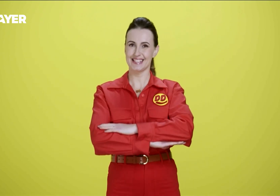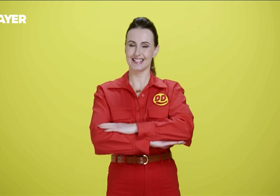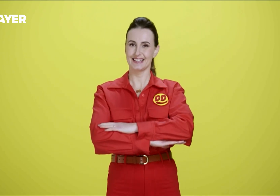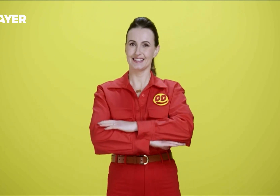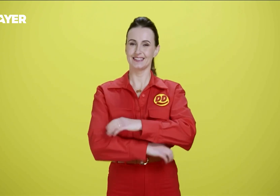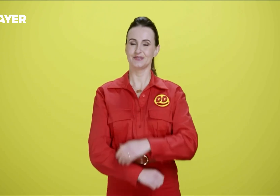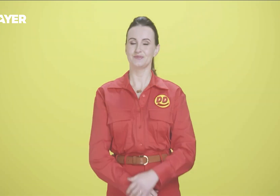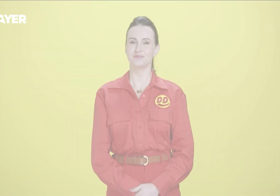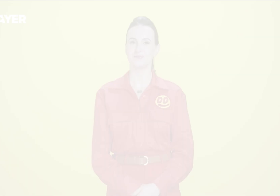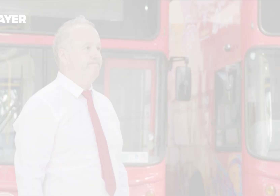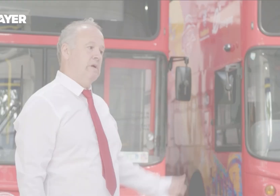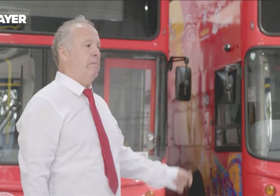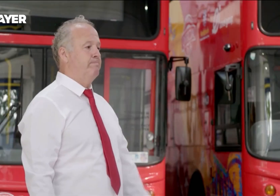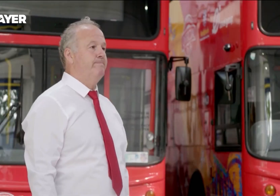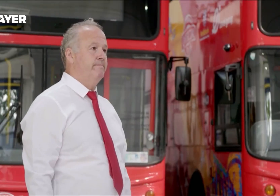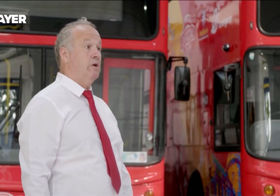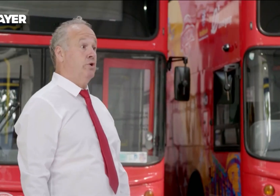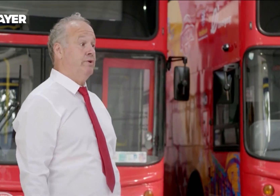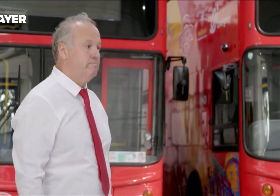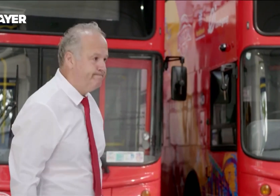Wait. Come on, I'll show you.